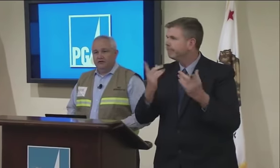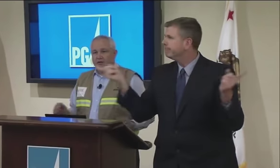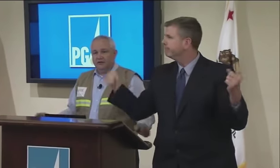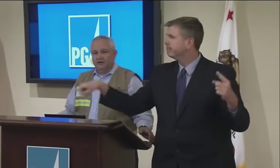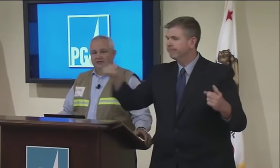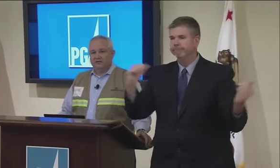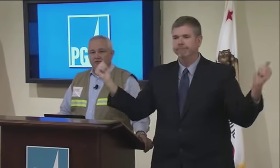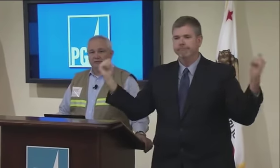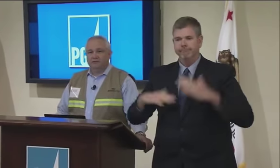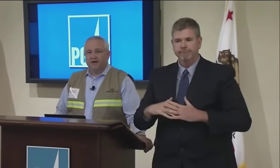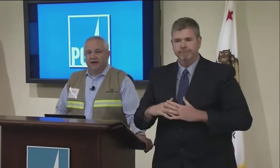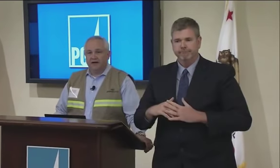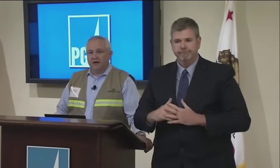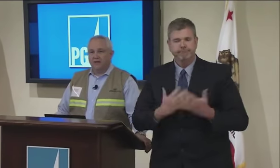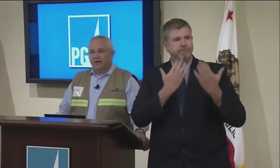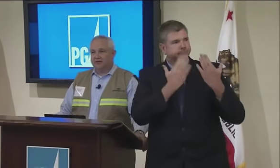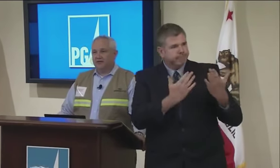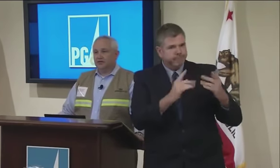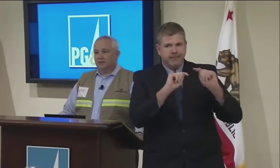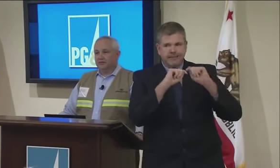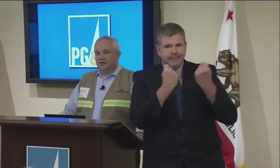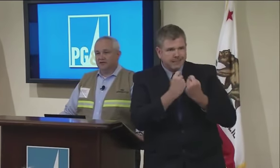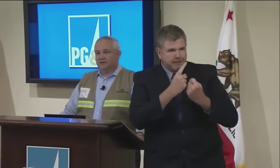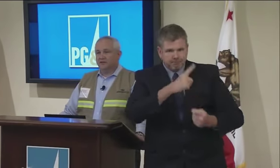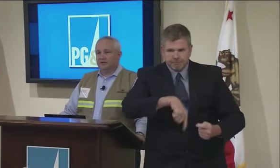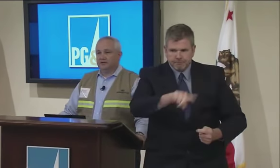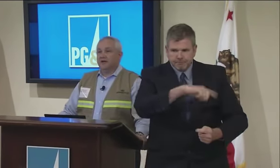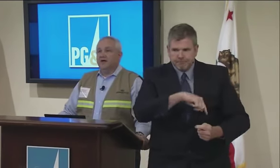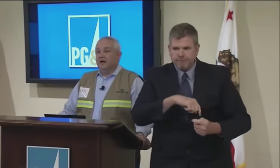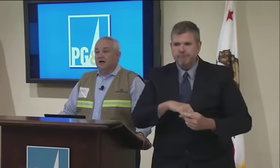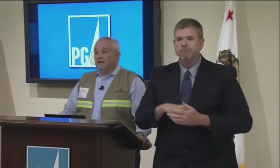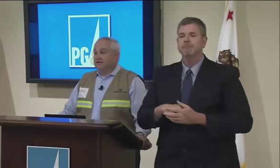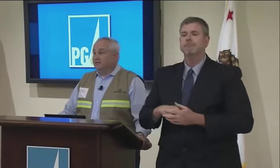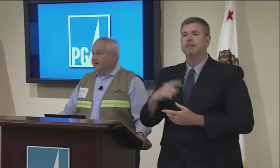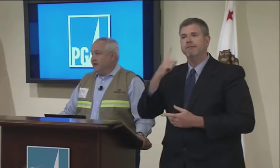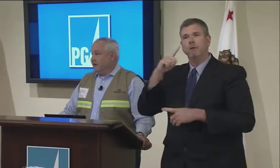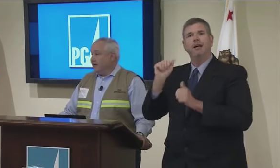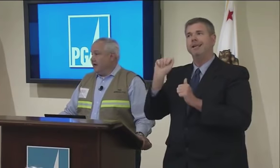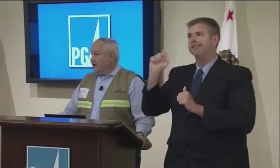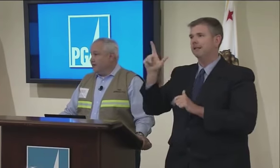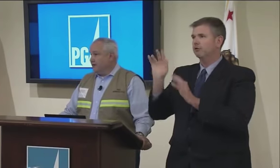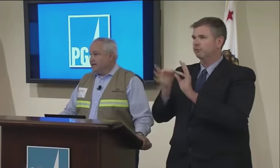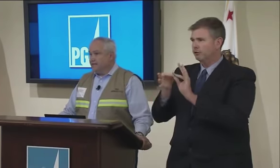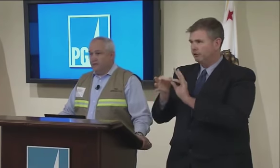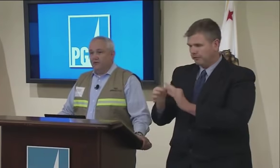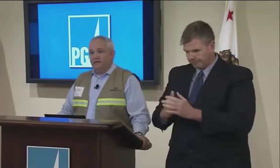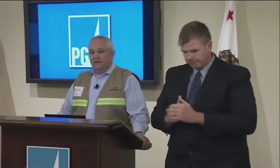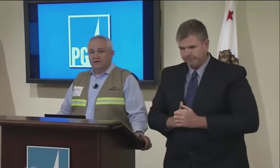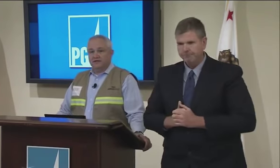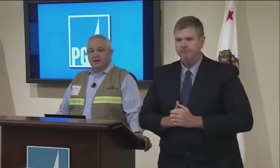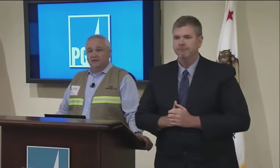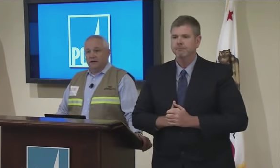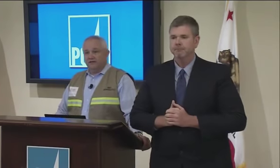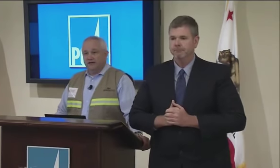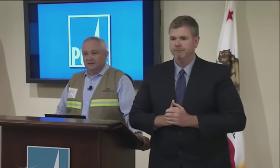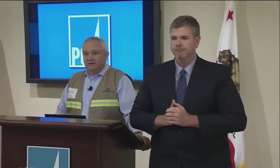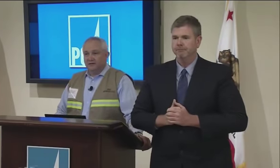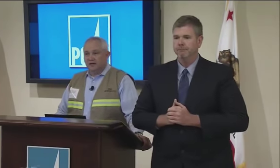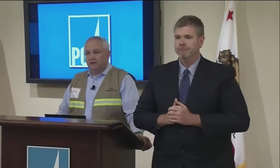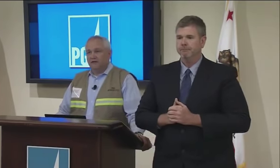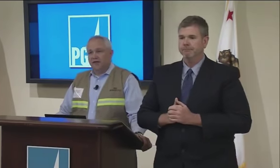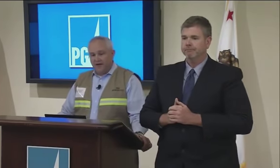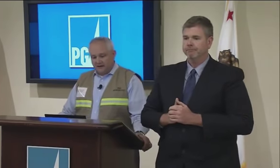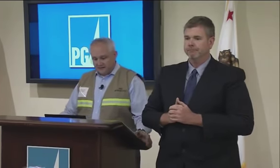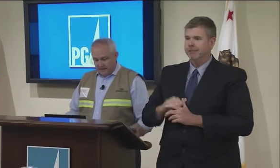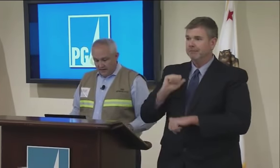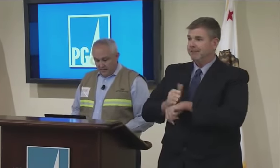who's joined us to provide ASL interpretation for us. That's some feedback we got throughout some of the previous briefings, so